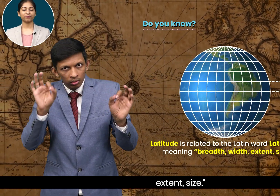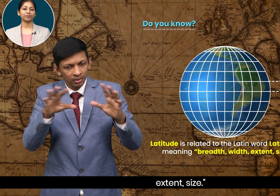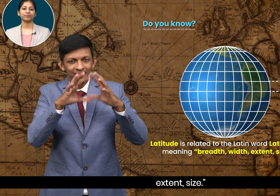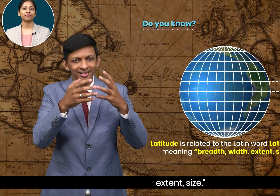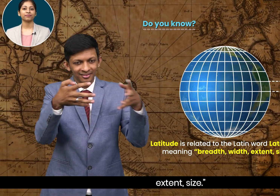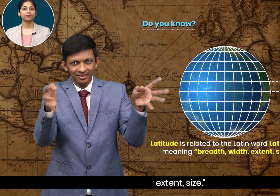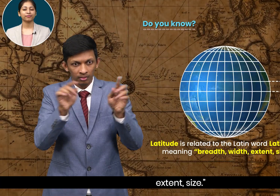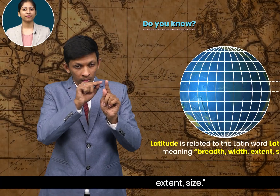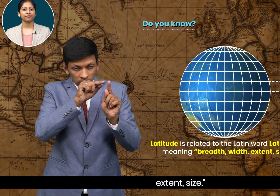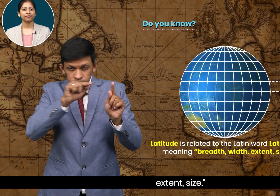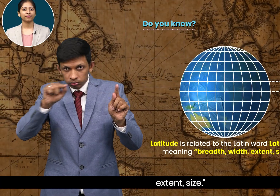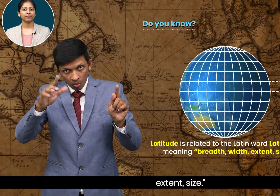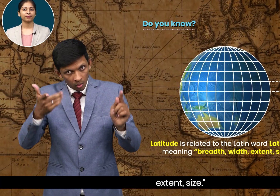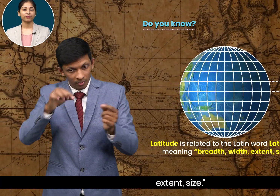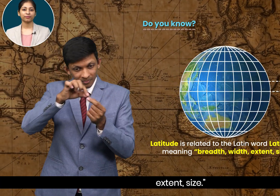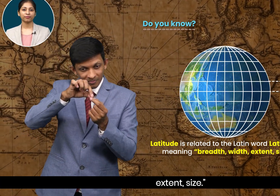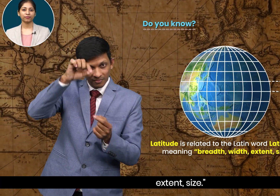size.